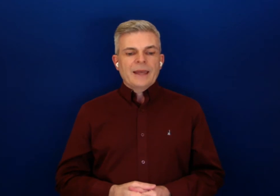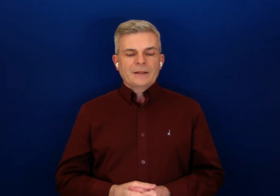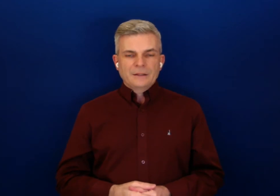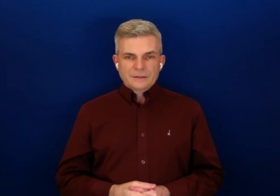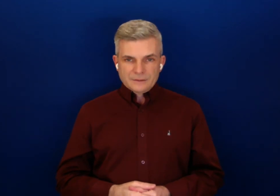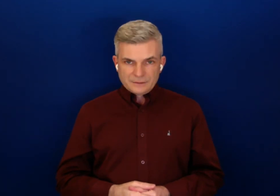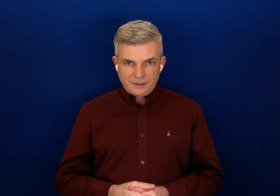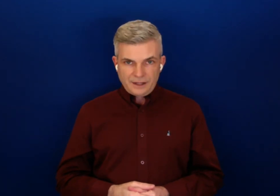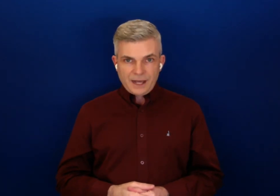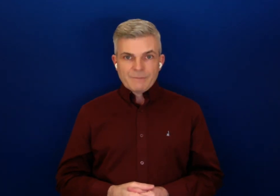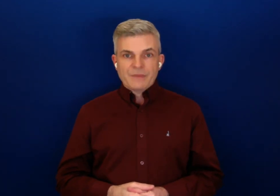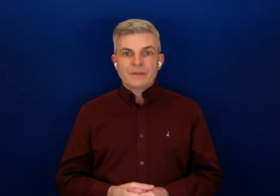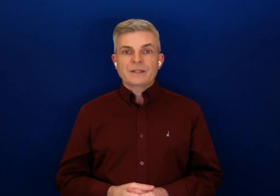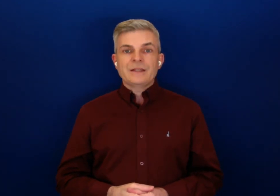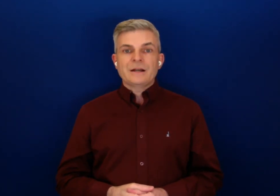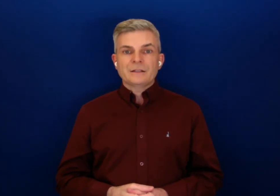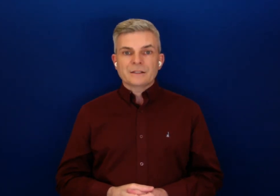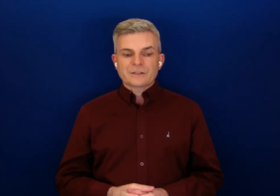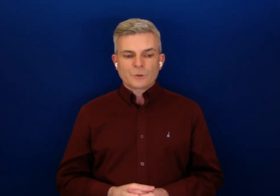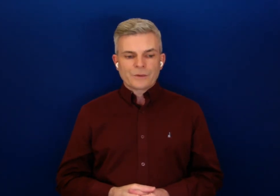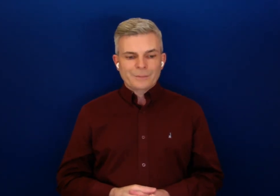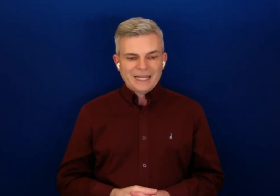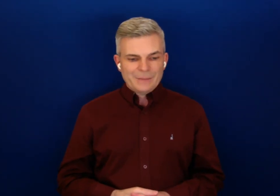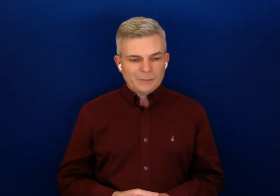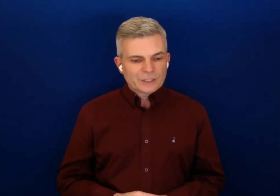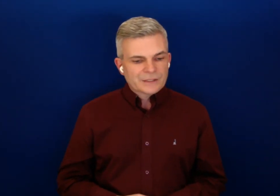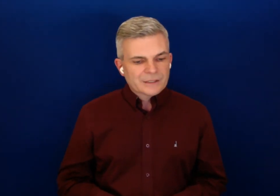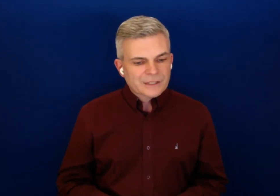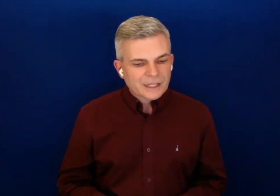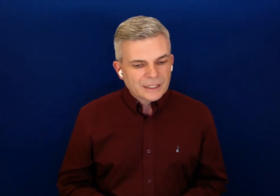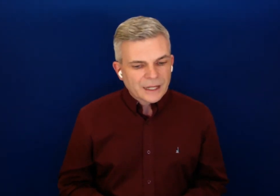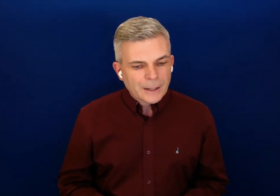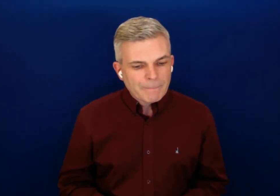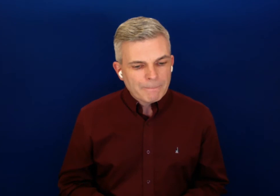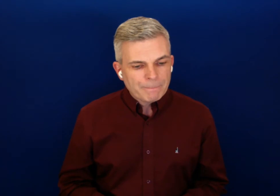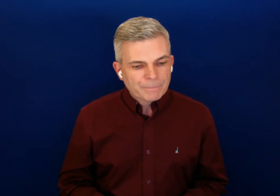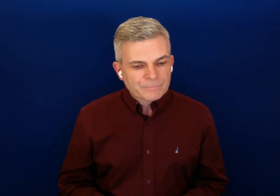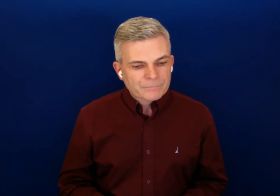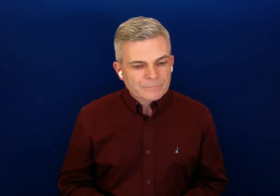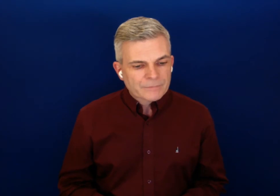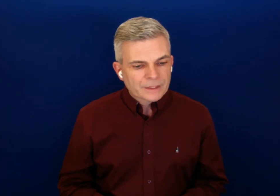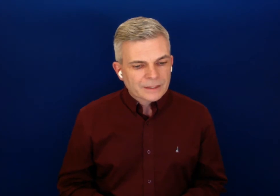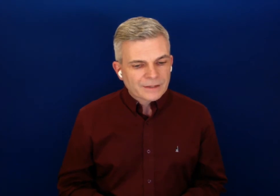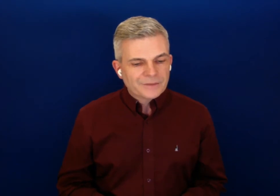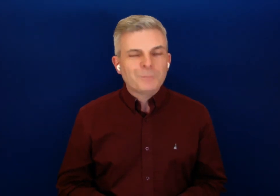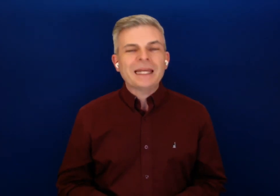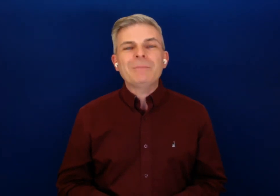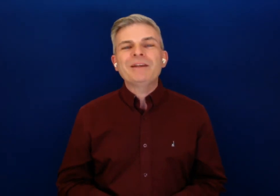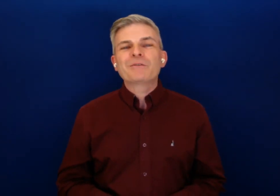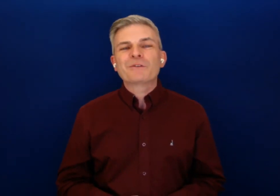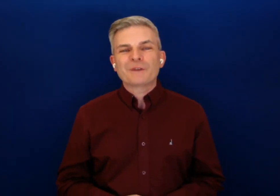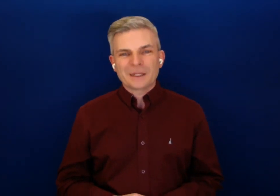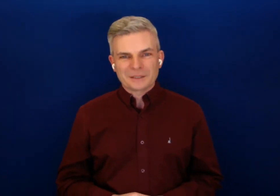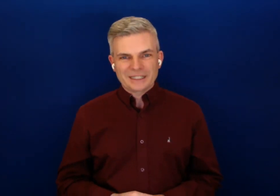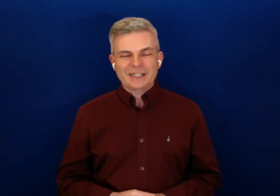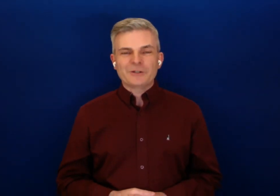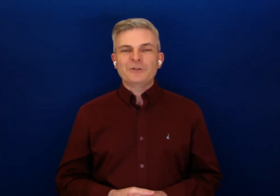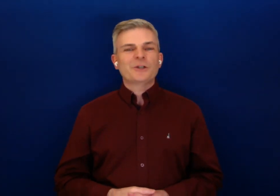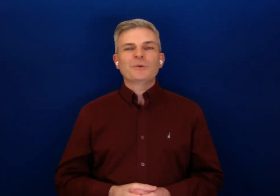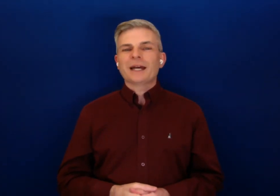And I'm the youngest or the baby. What does it say? The baby of the family. Now, you don't